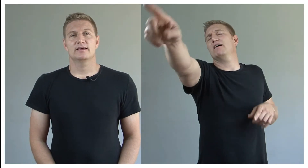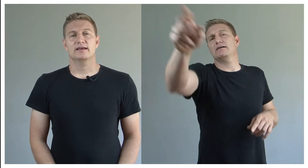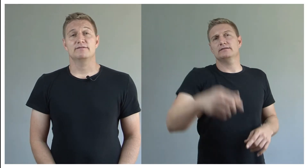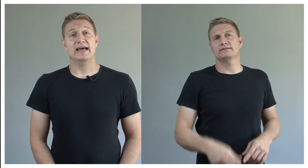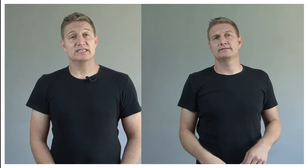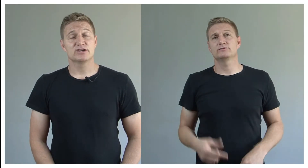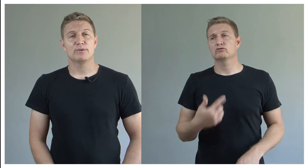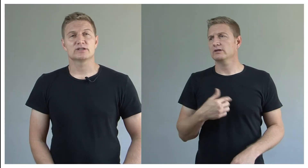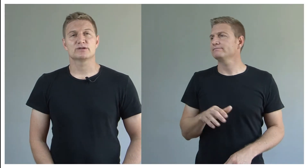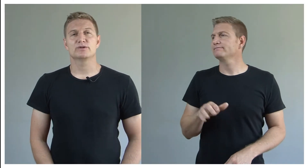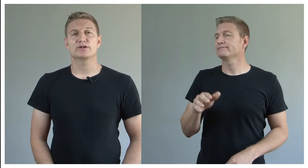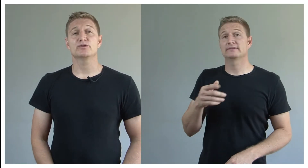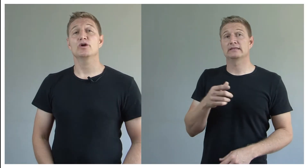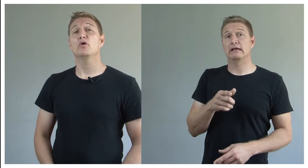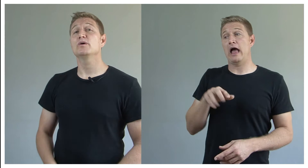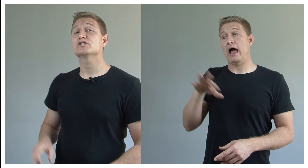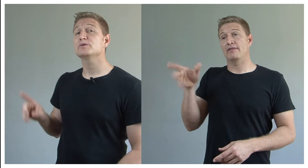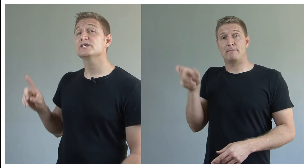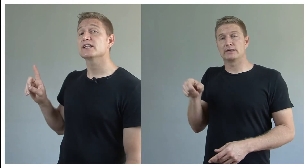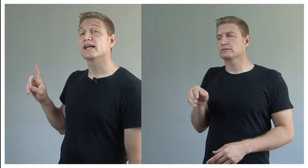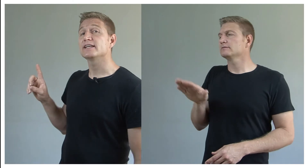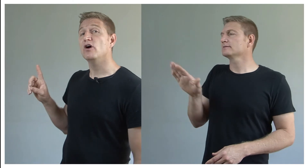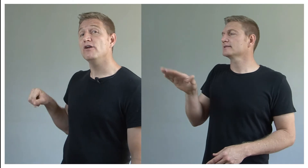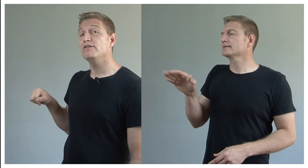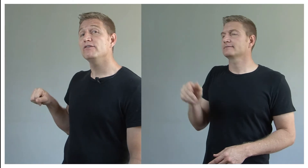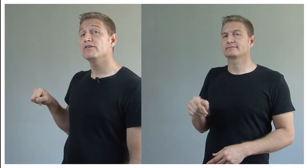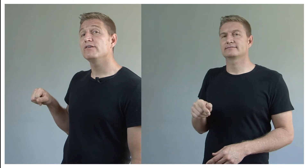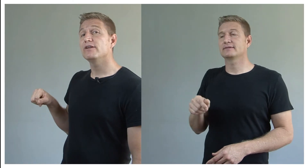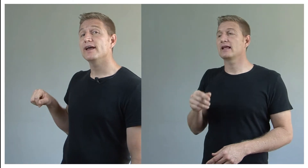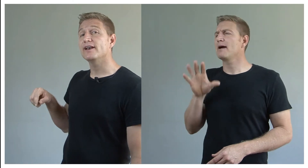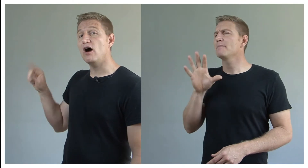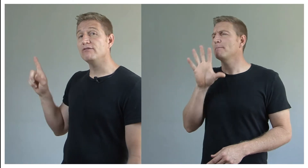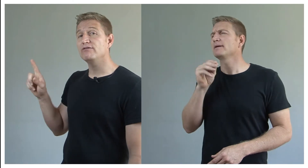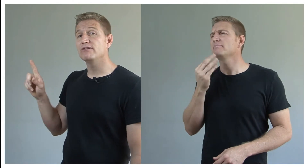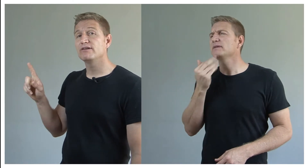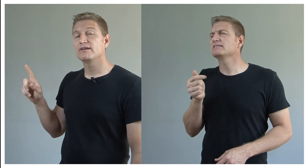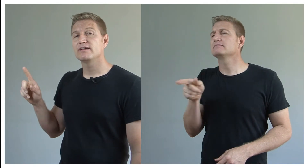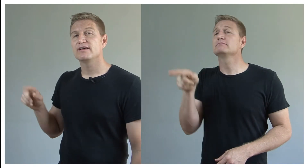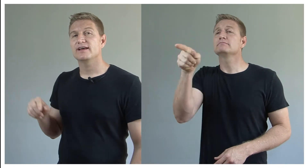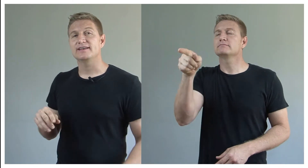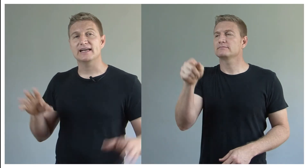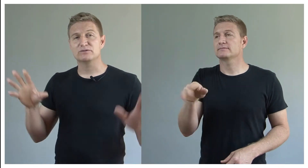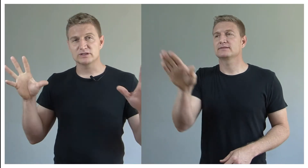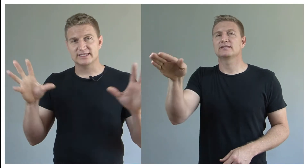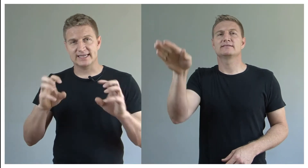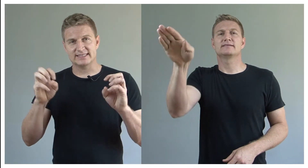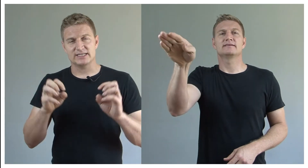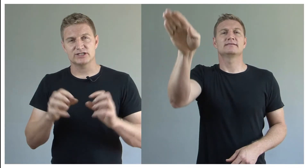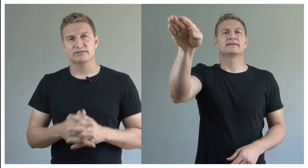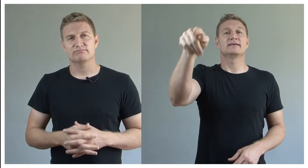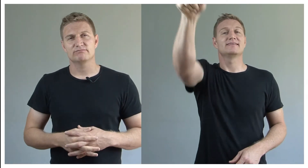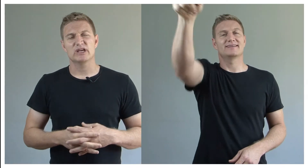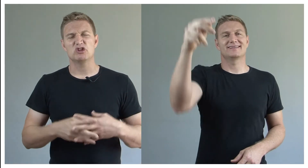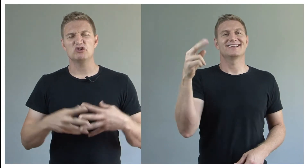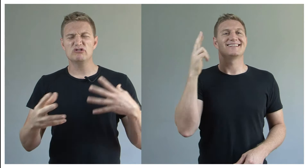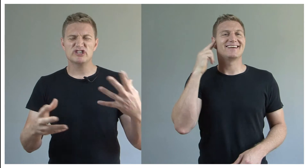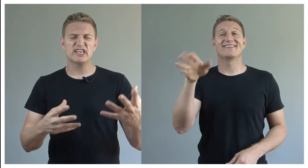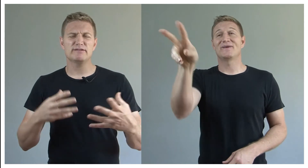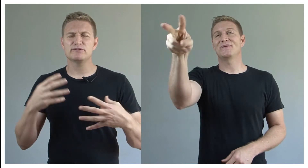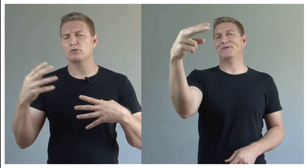If that's not possible, you can always switch the light on and off, and that will take attention. Usually, if you want to